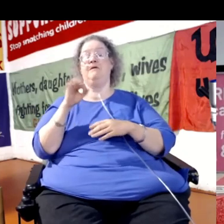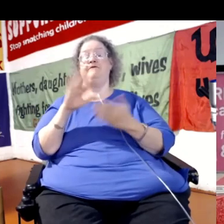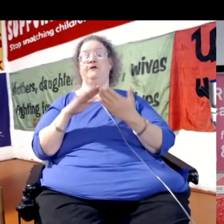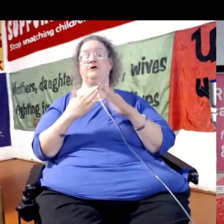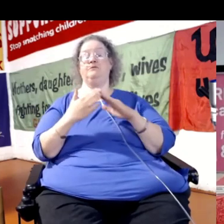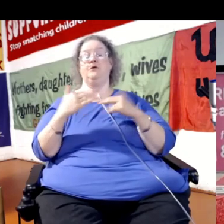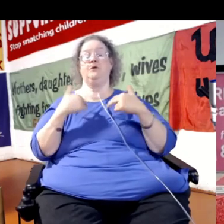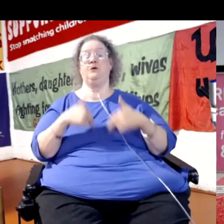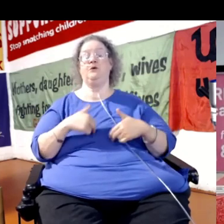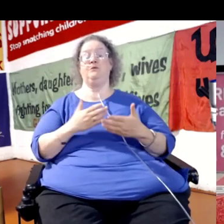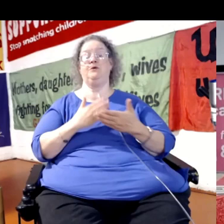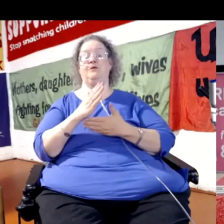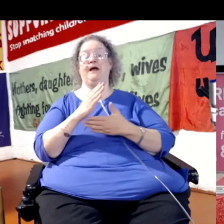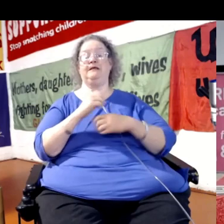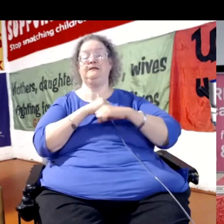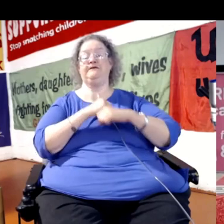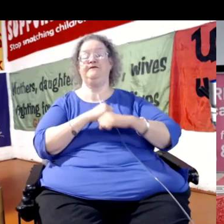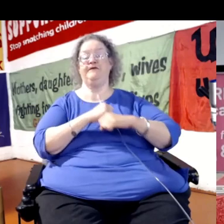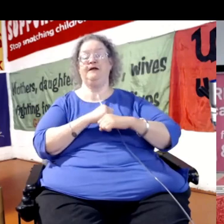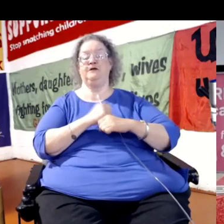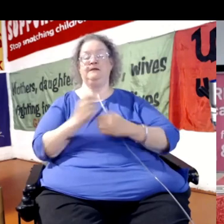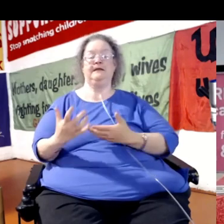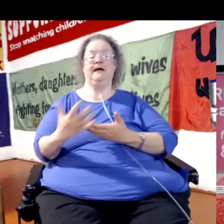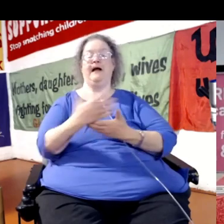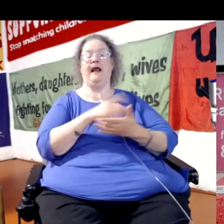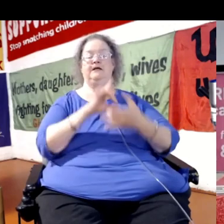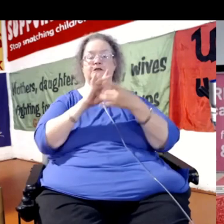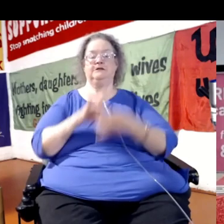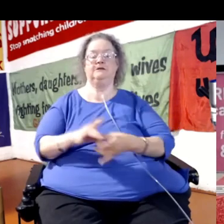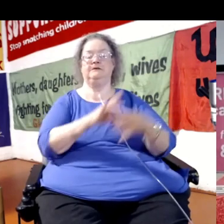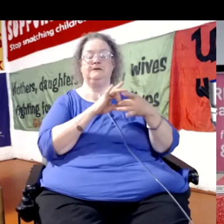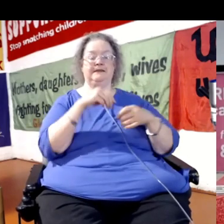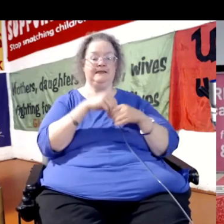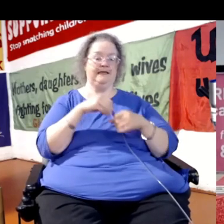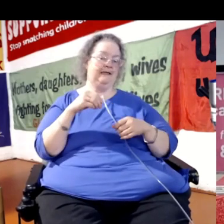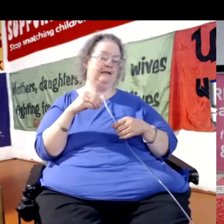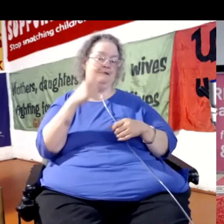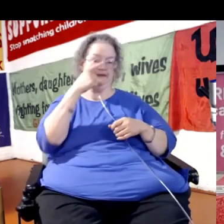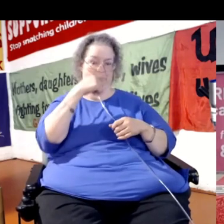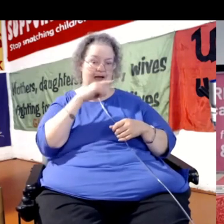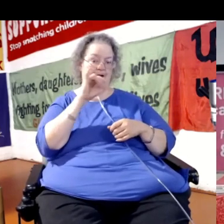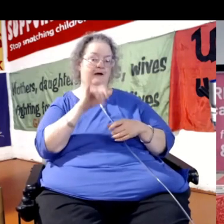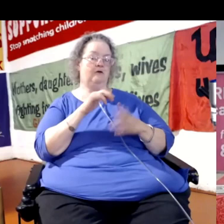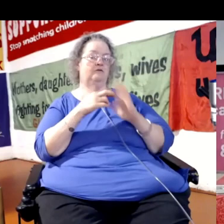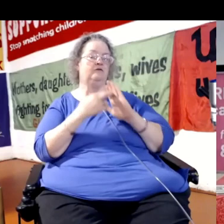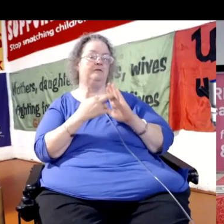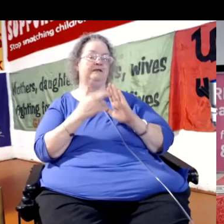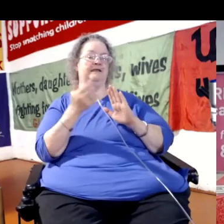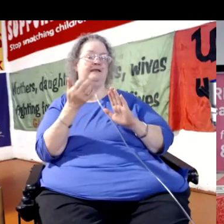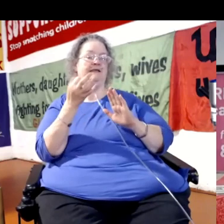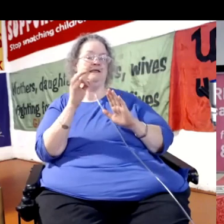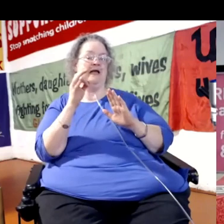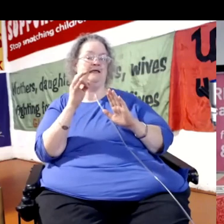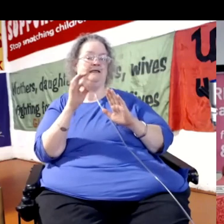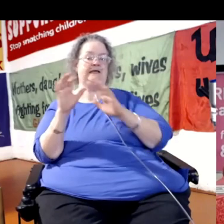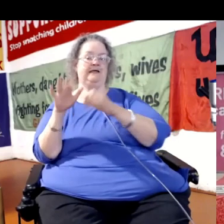Rights Defenders Collective in Thailand, which represents 19 sectors of struggles for life,